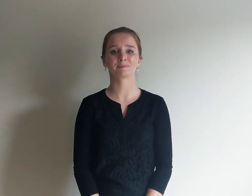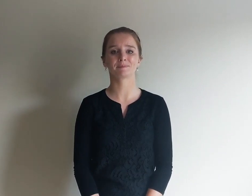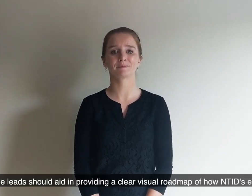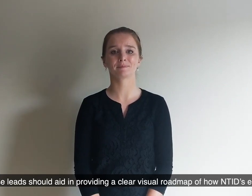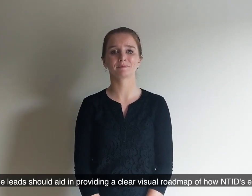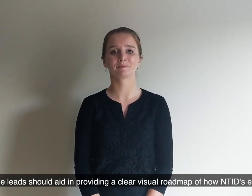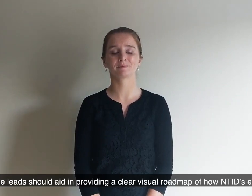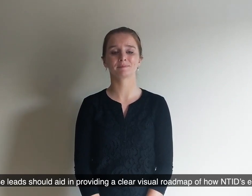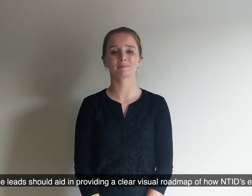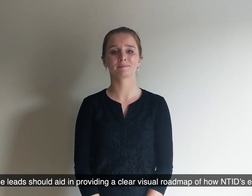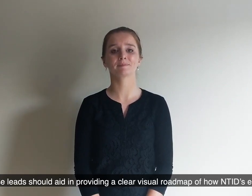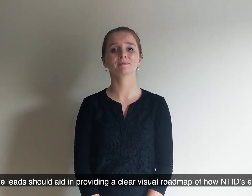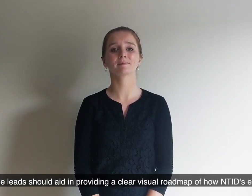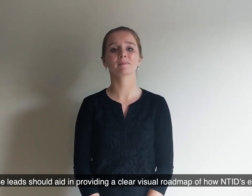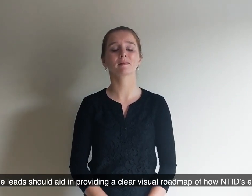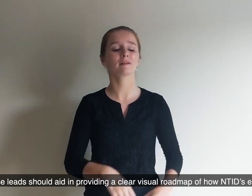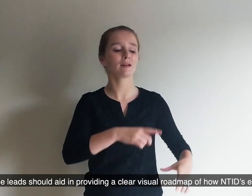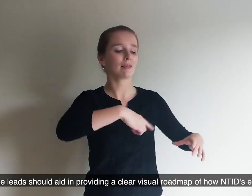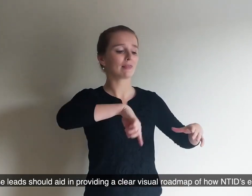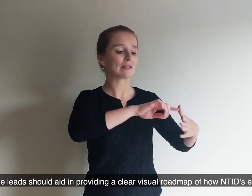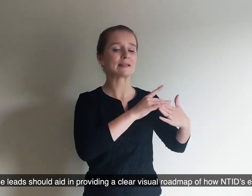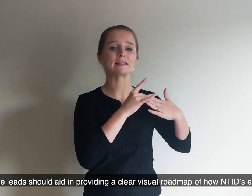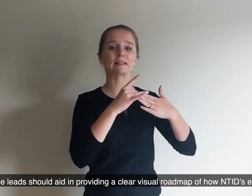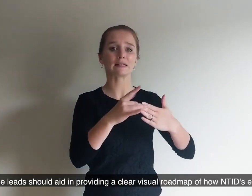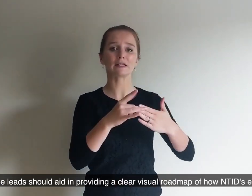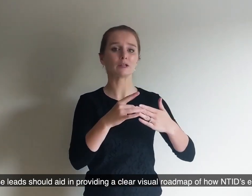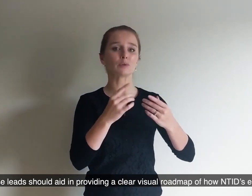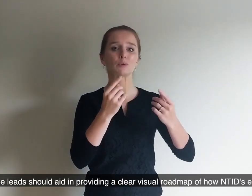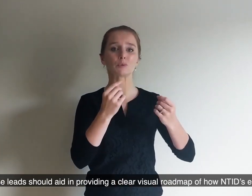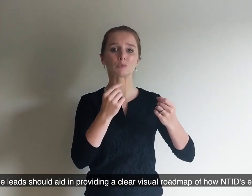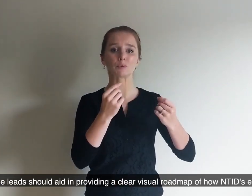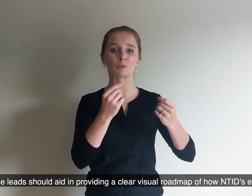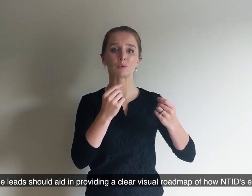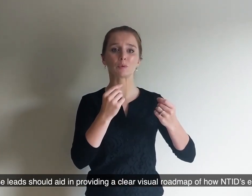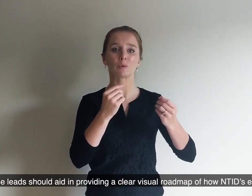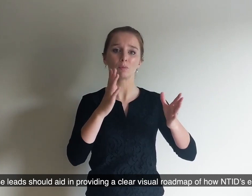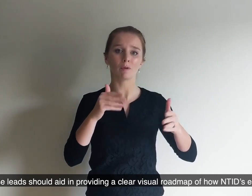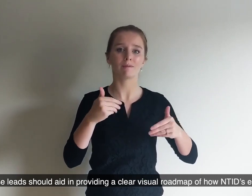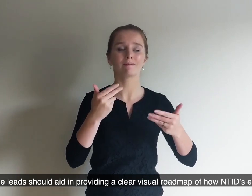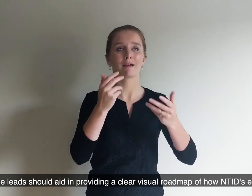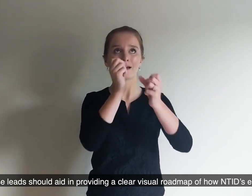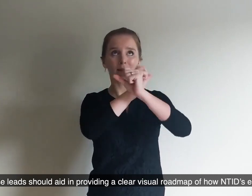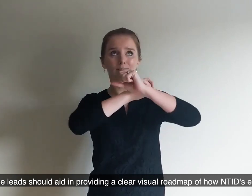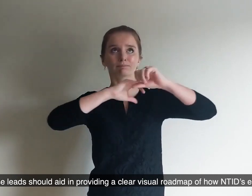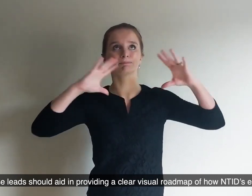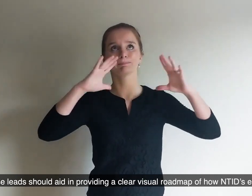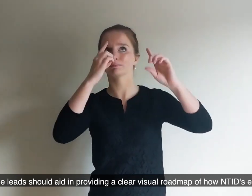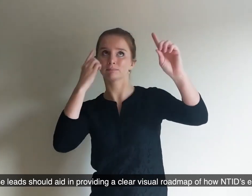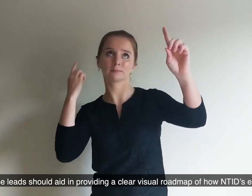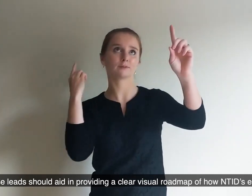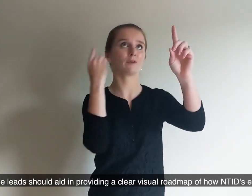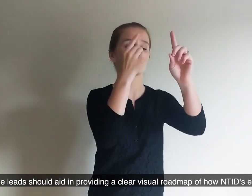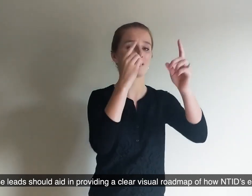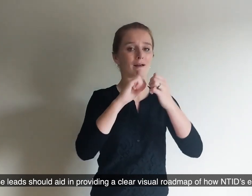These leads should aid in providing a clear visual roadmap of